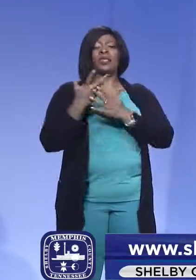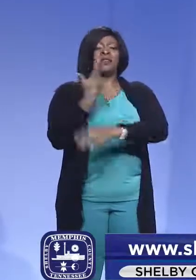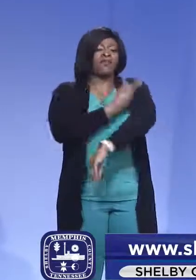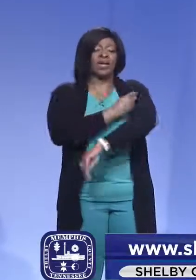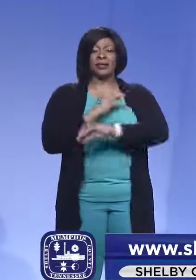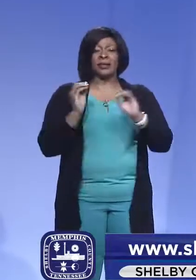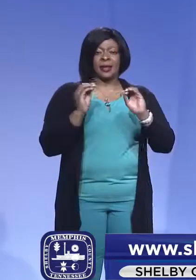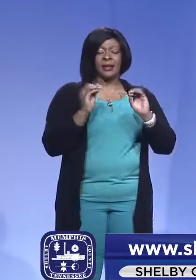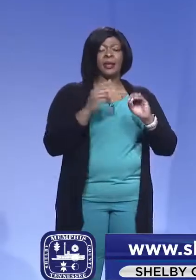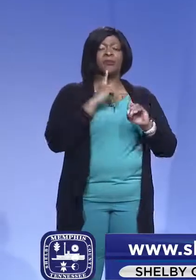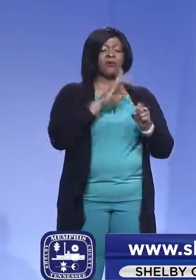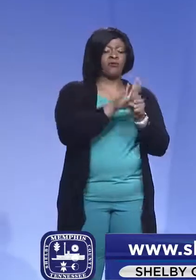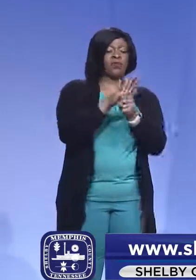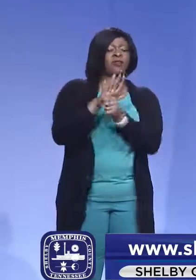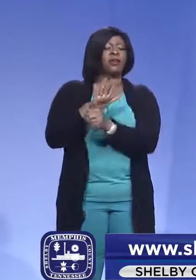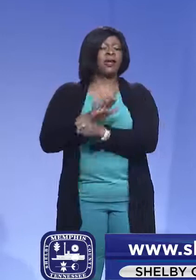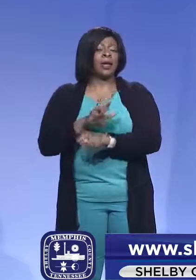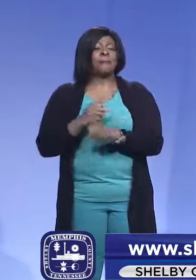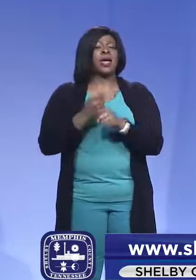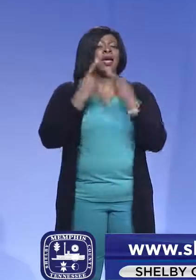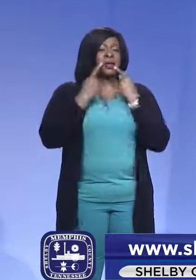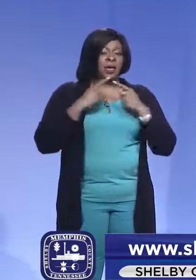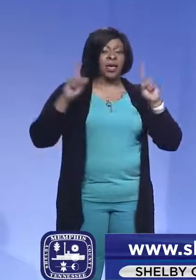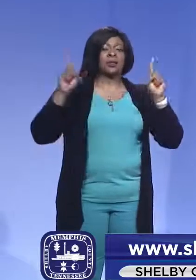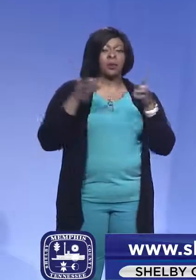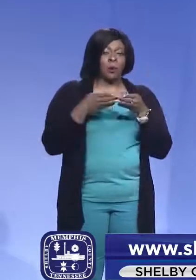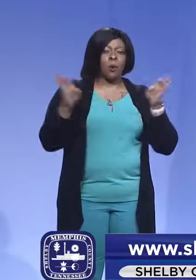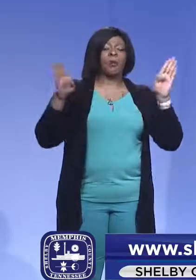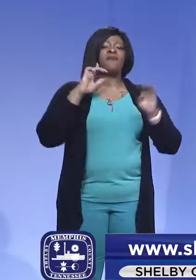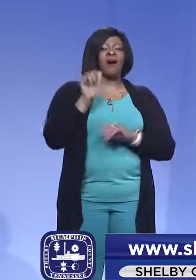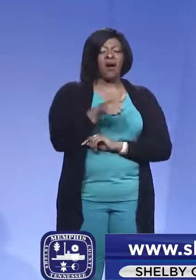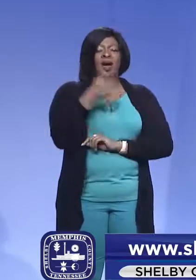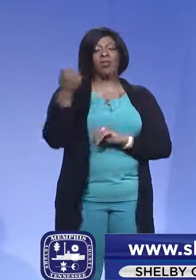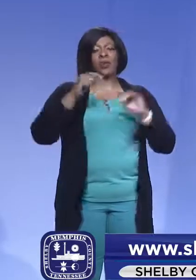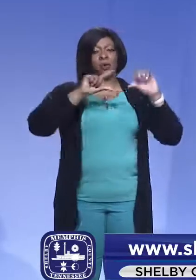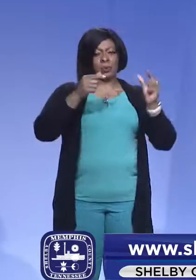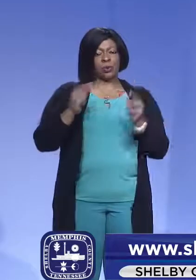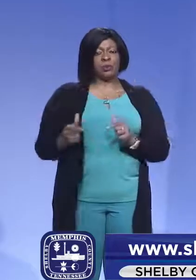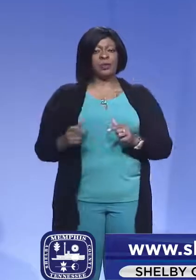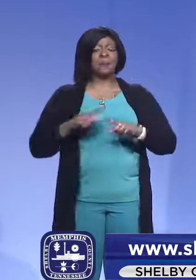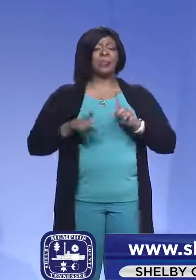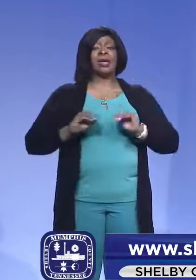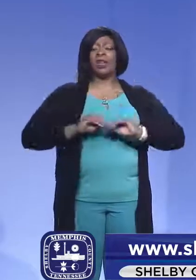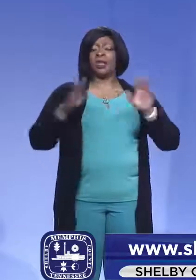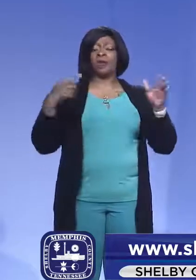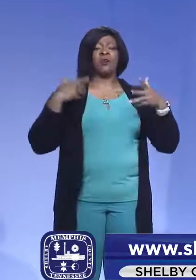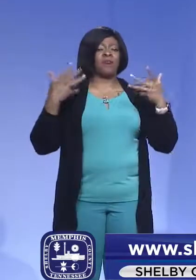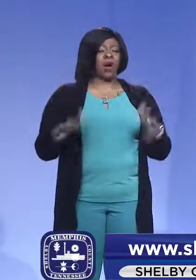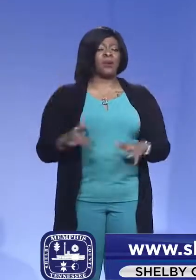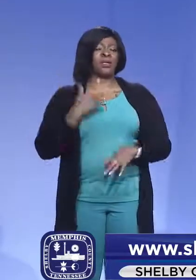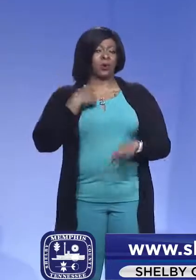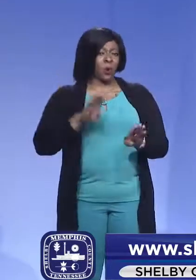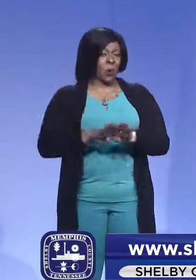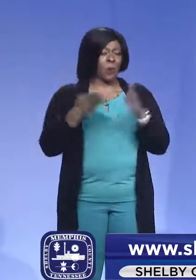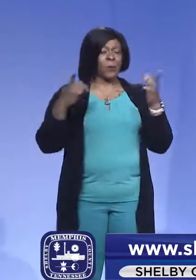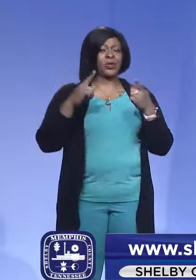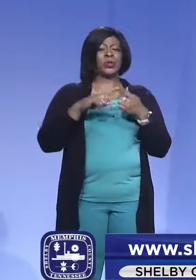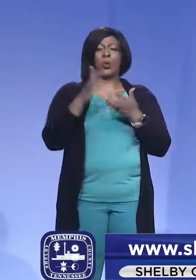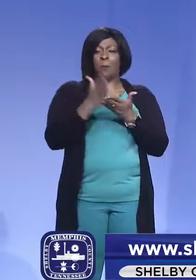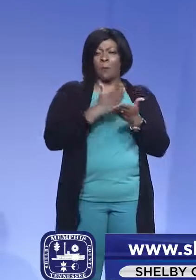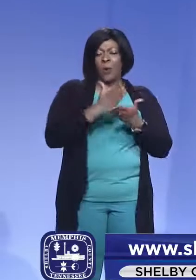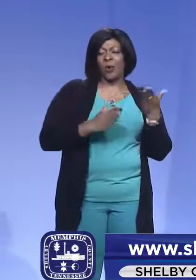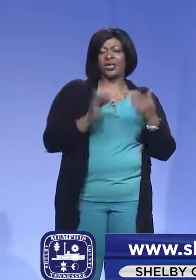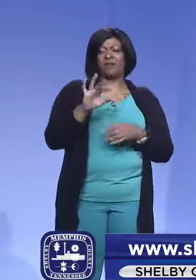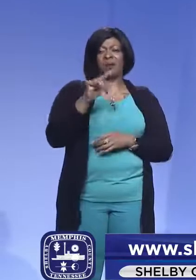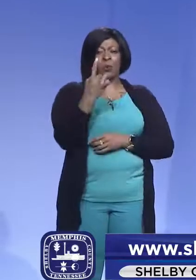vaccine. And so we will then be making announcements opening it up to other groups. But clearly we've already said we're opening it up to a portion